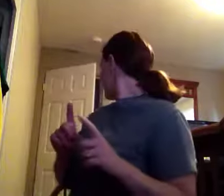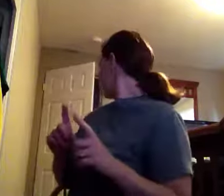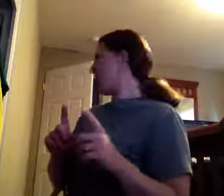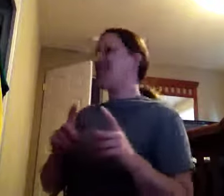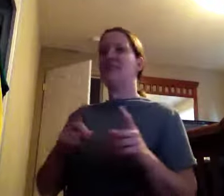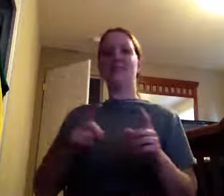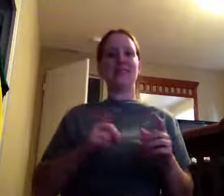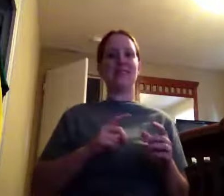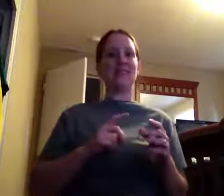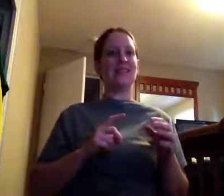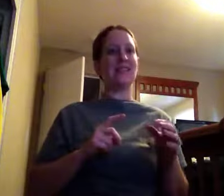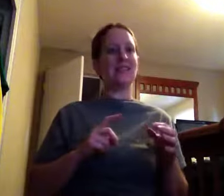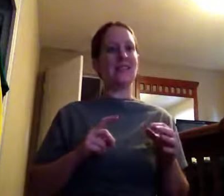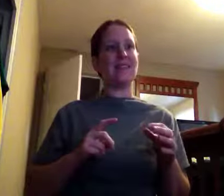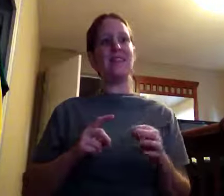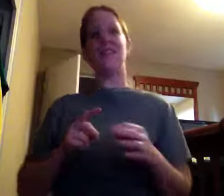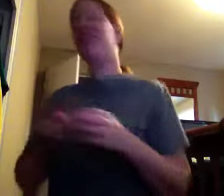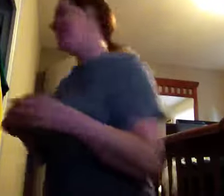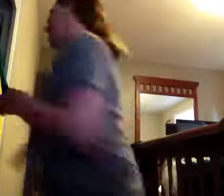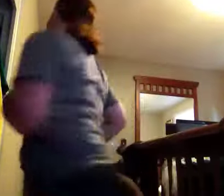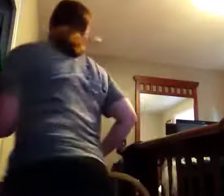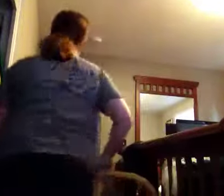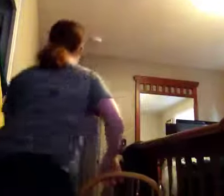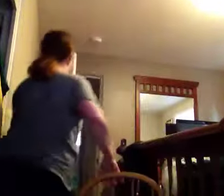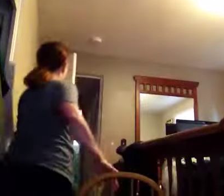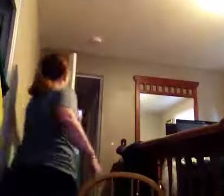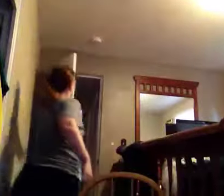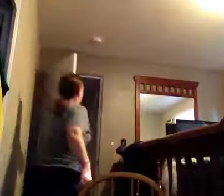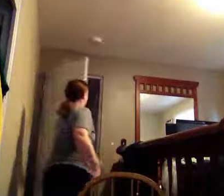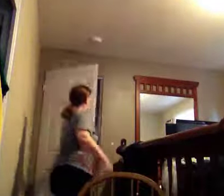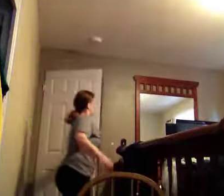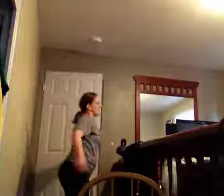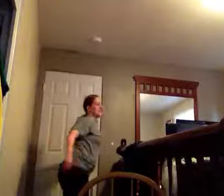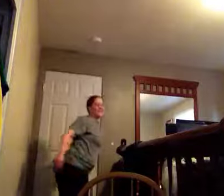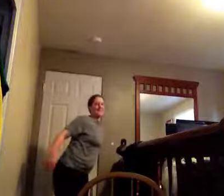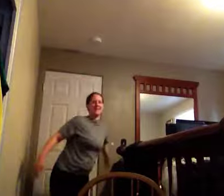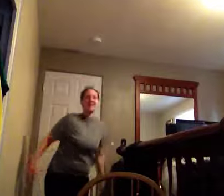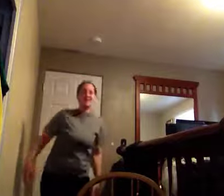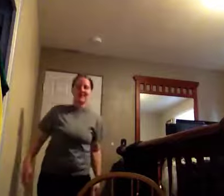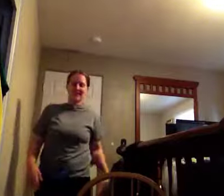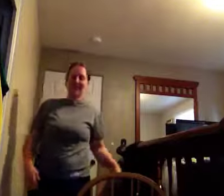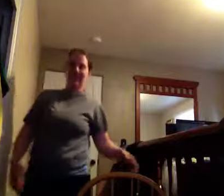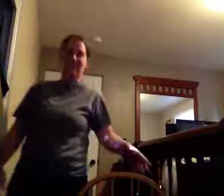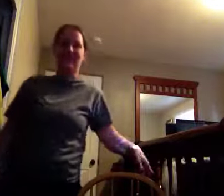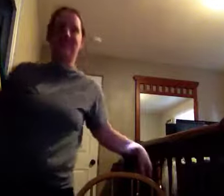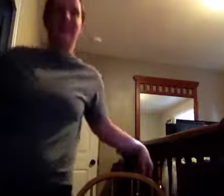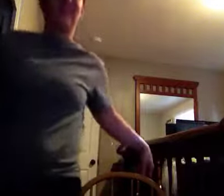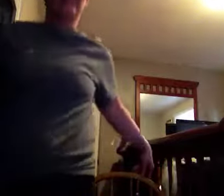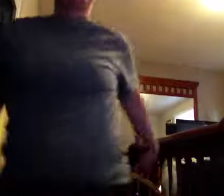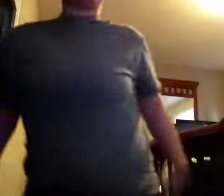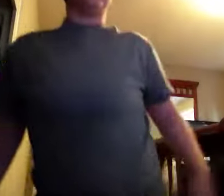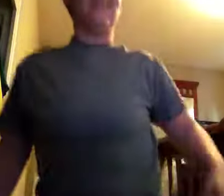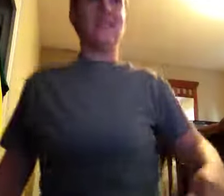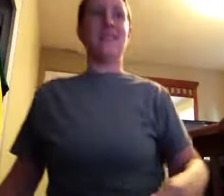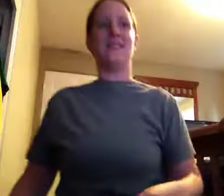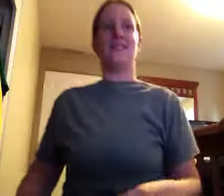that means that 100 grams equaling 100%, that means 1 gram equals